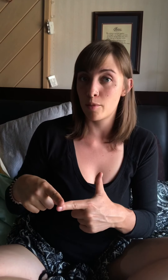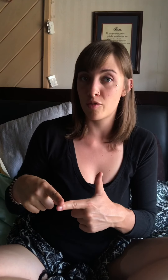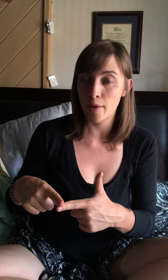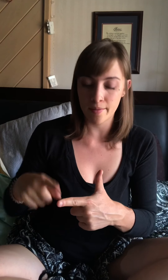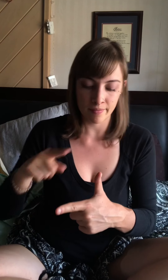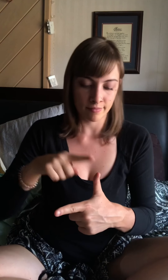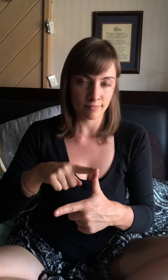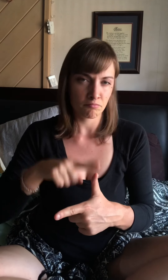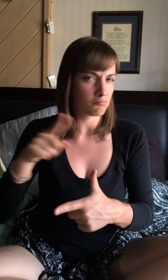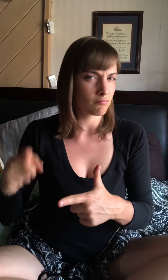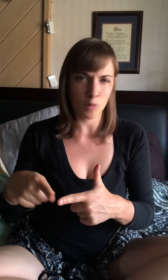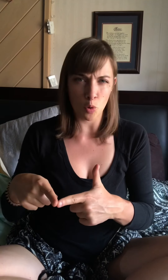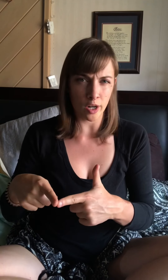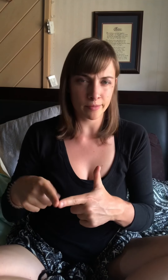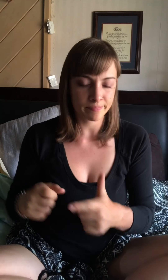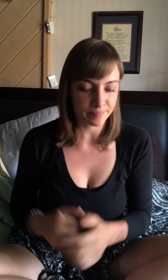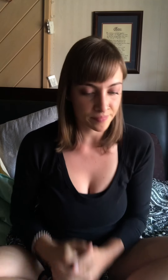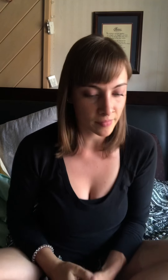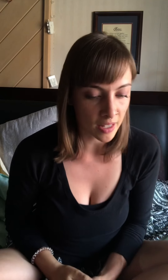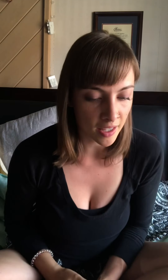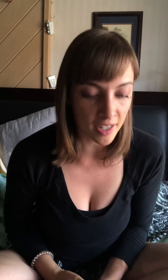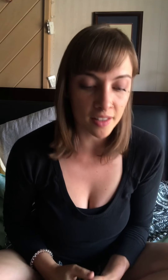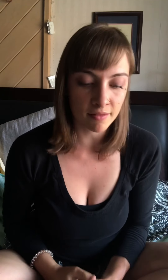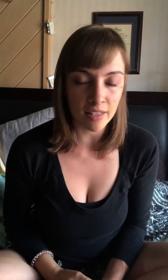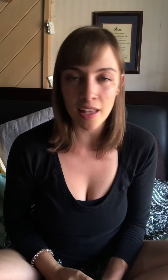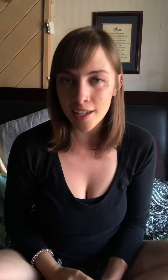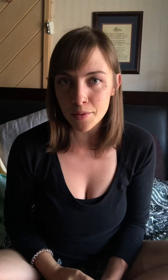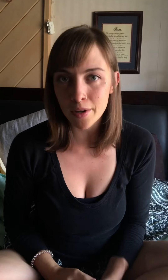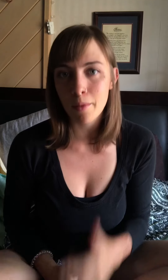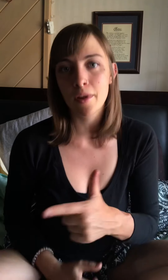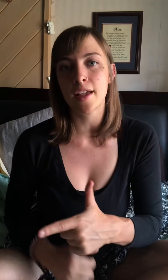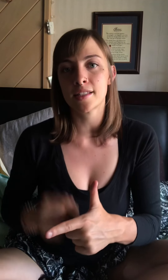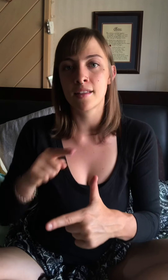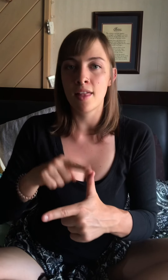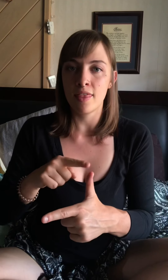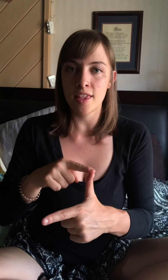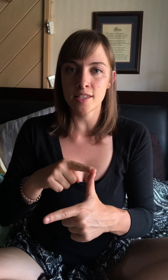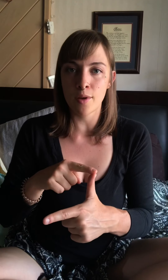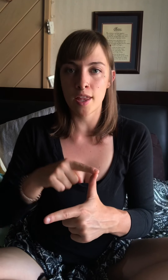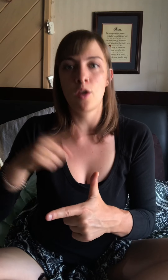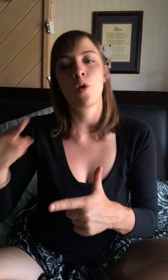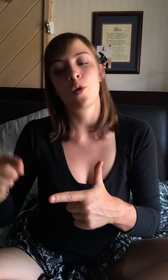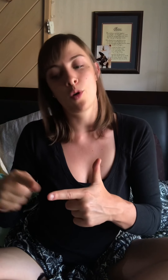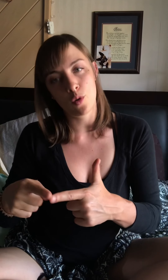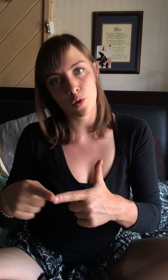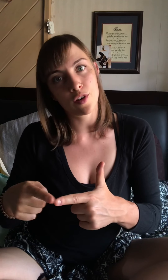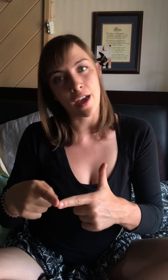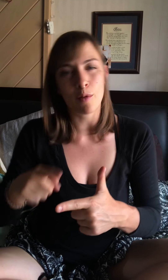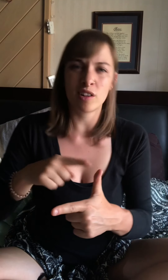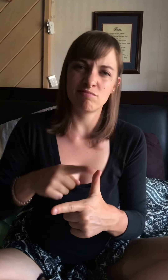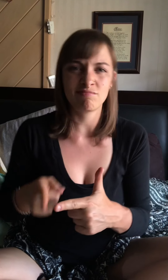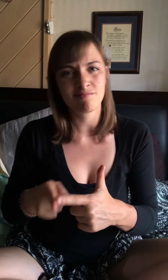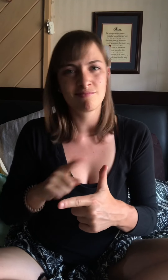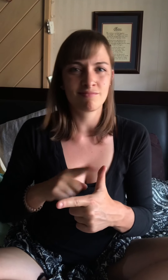movement. Or. And a nice way to remember that is this one or that one. Which